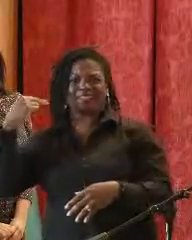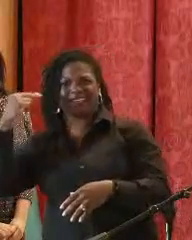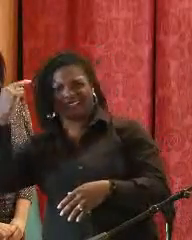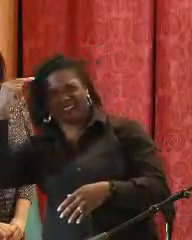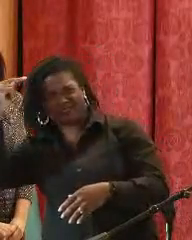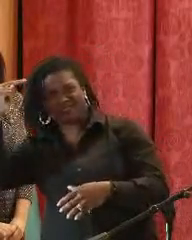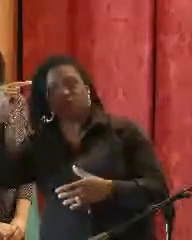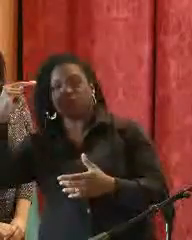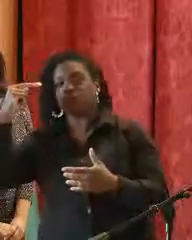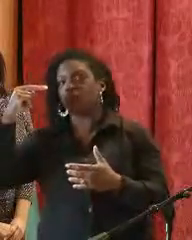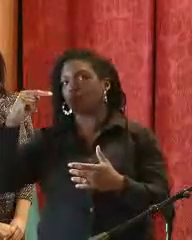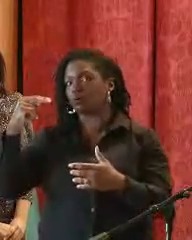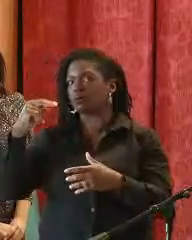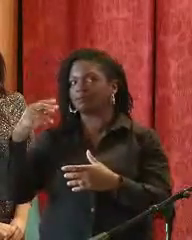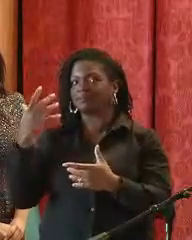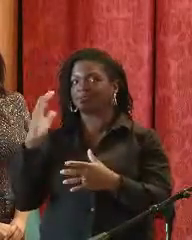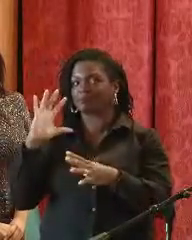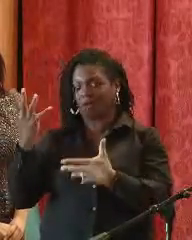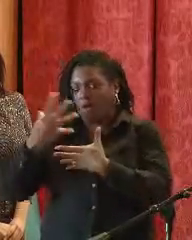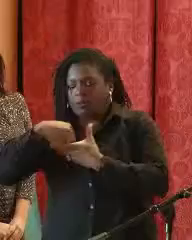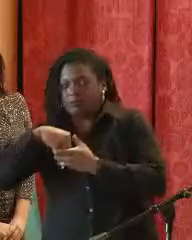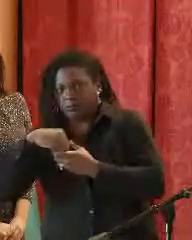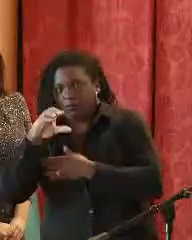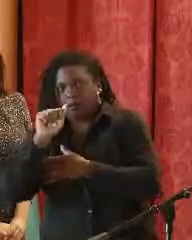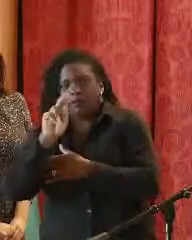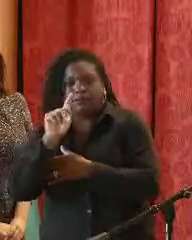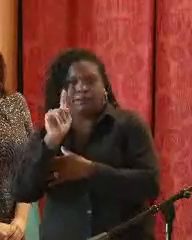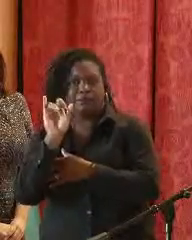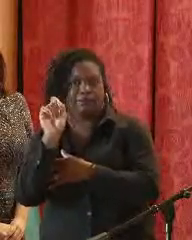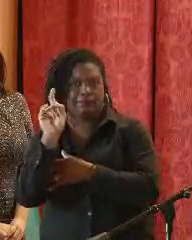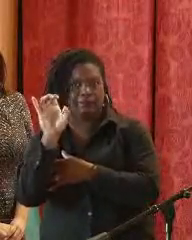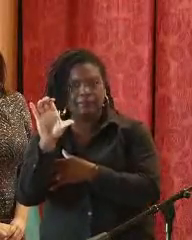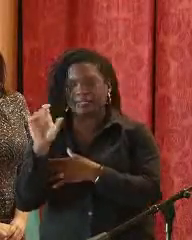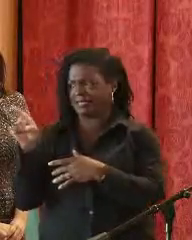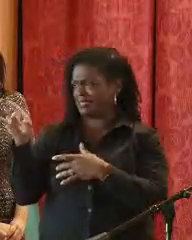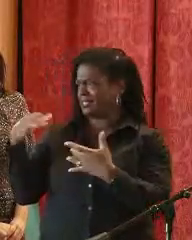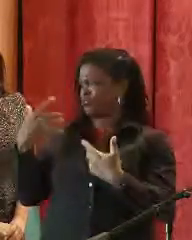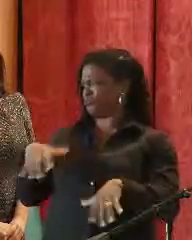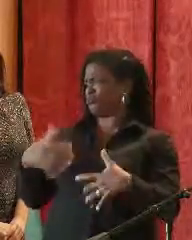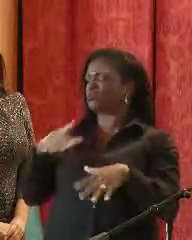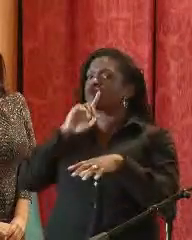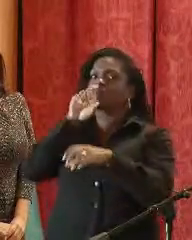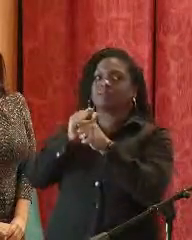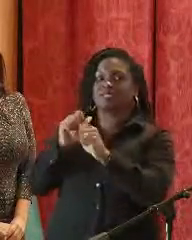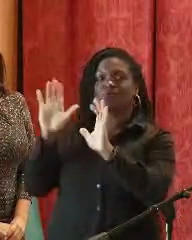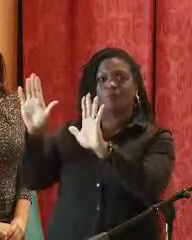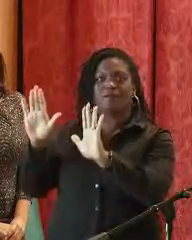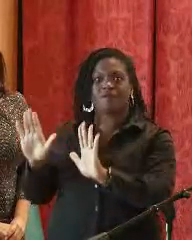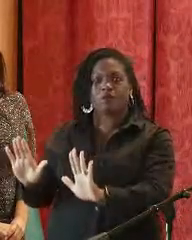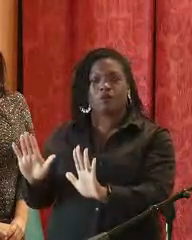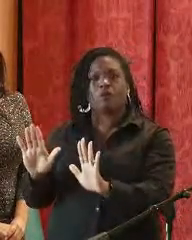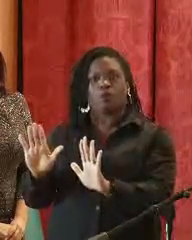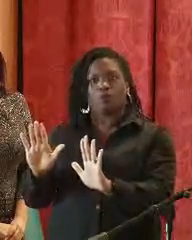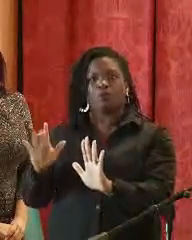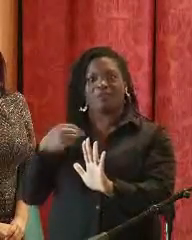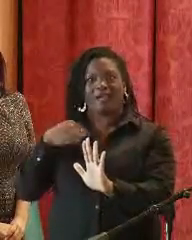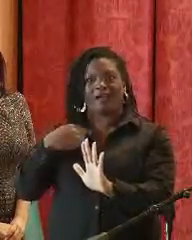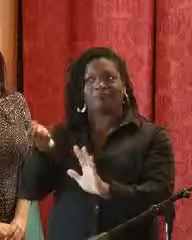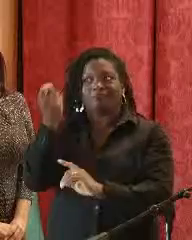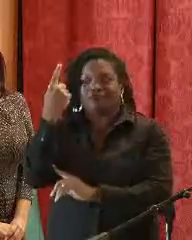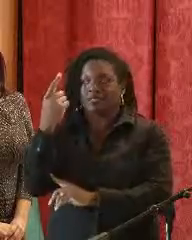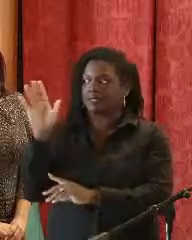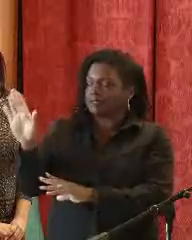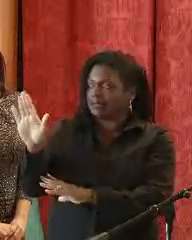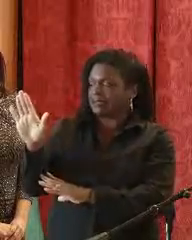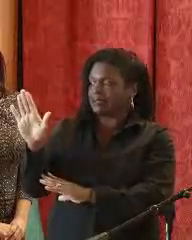nonverbal, and he's a wonderful, delightful young man. And I understand and live all of the things that he goes